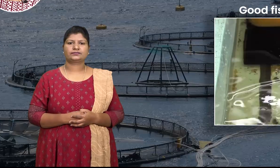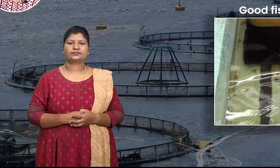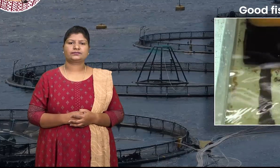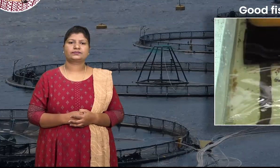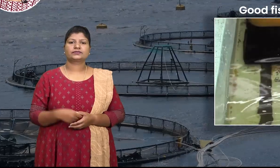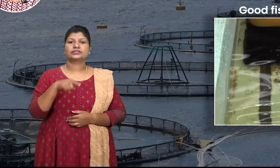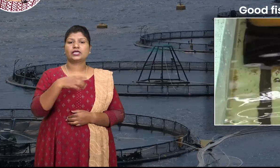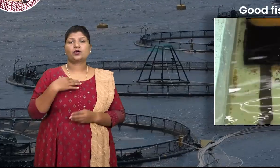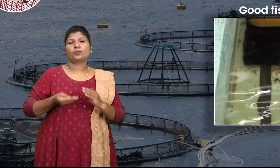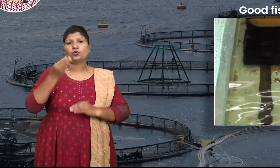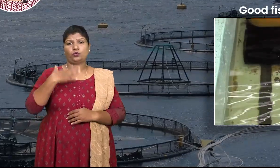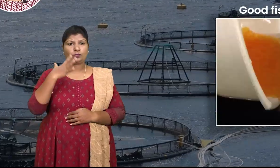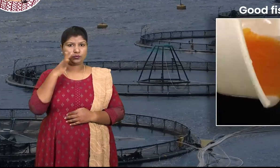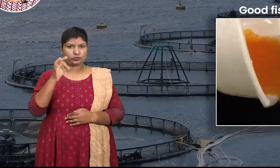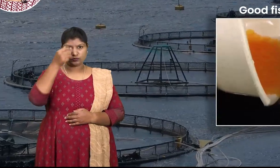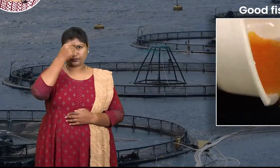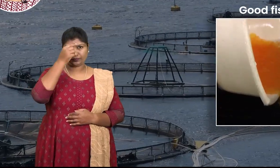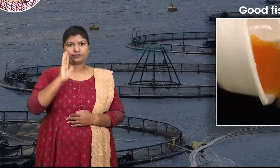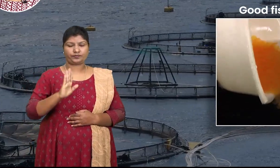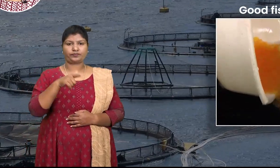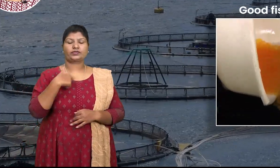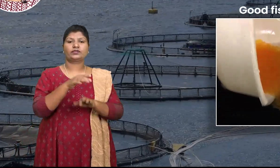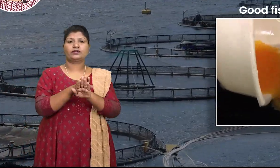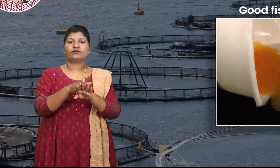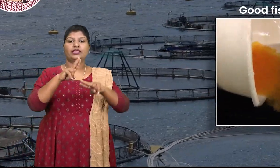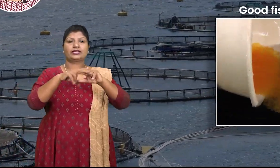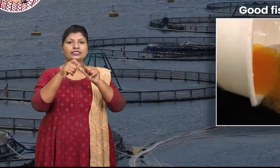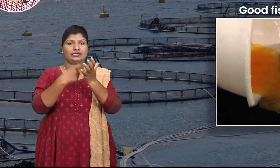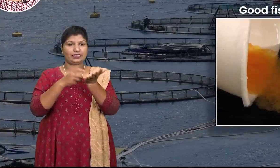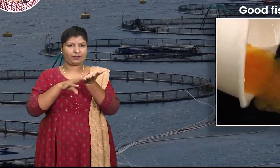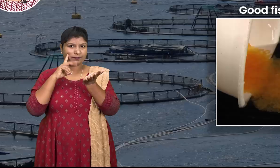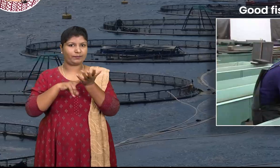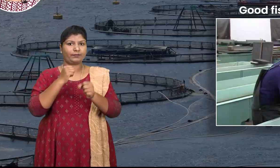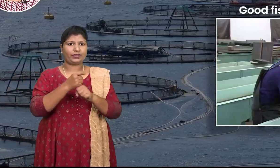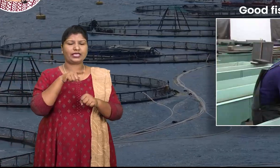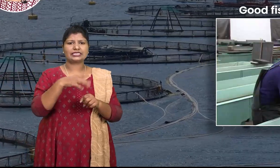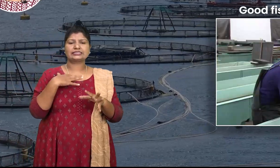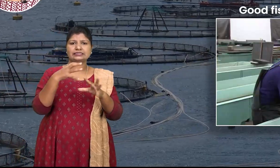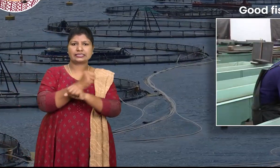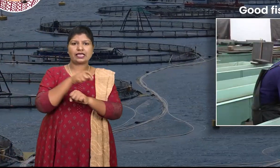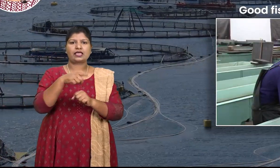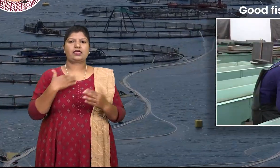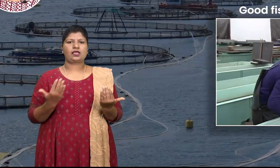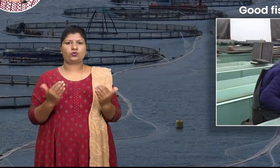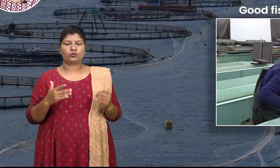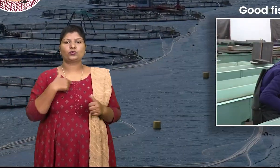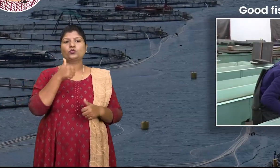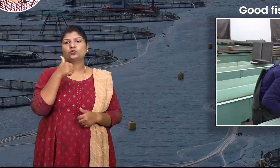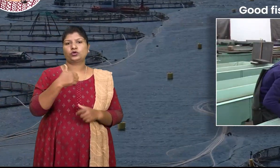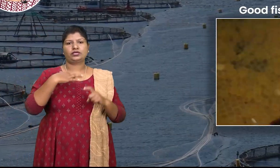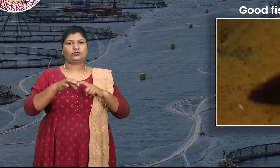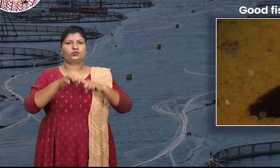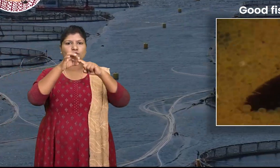So, a major problem in fish farming is the lack of availability of good